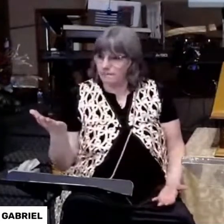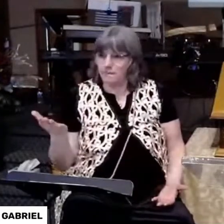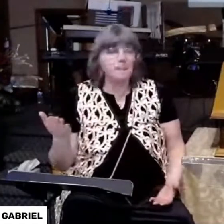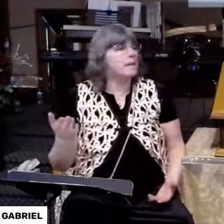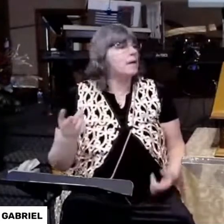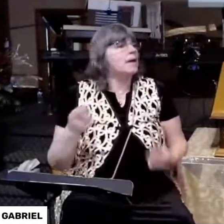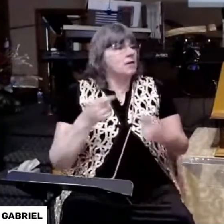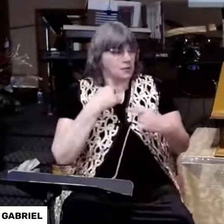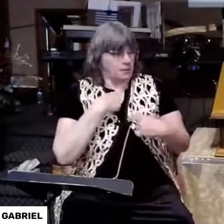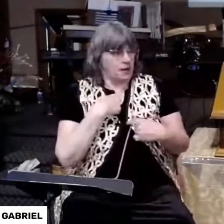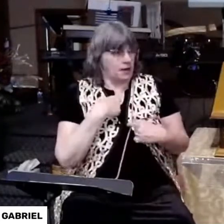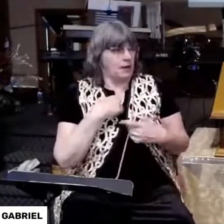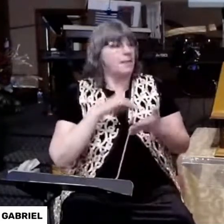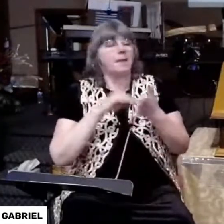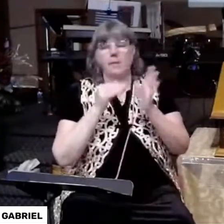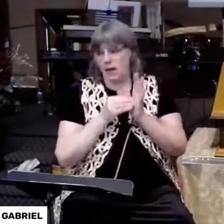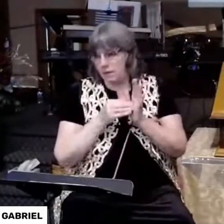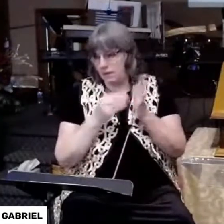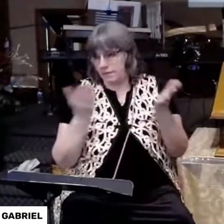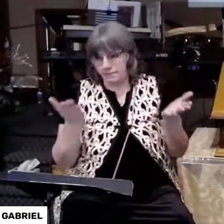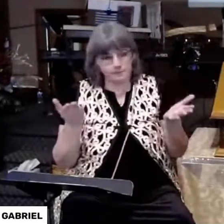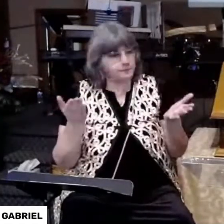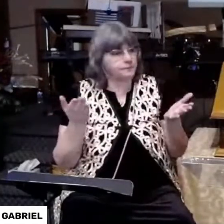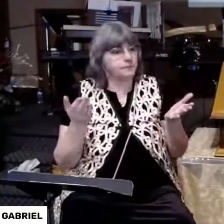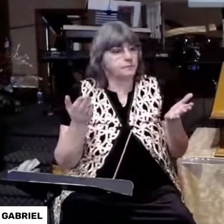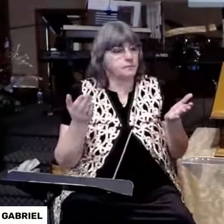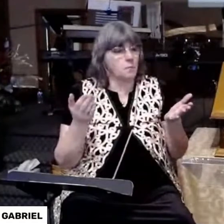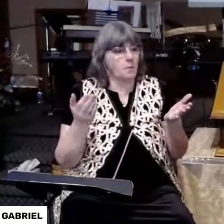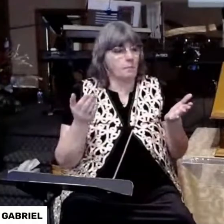To me, what that means,